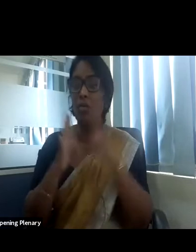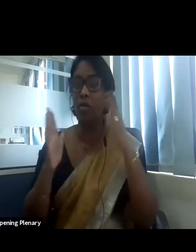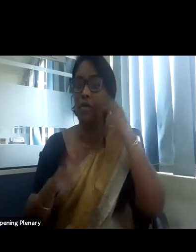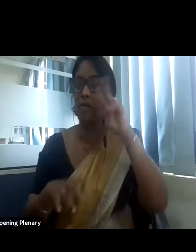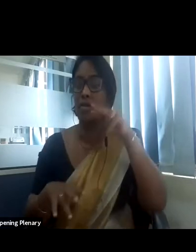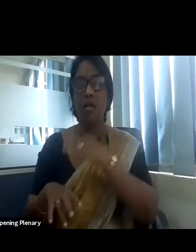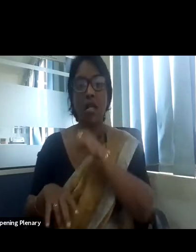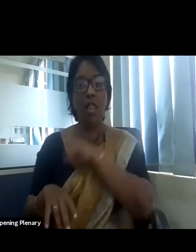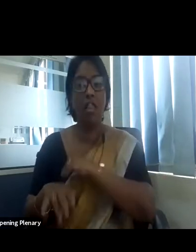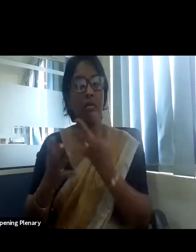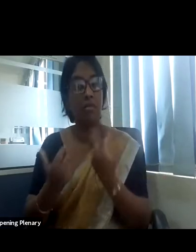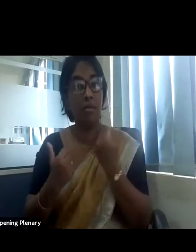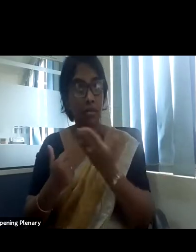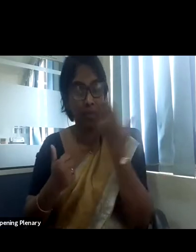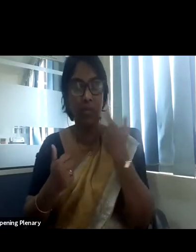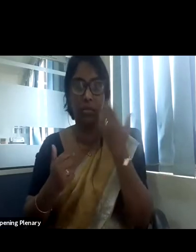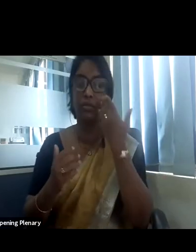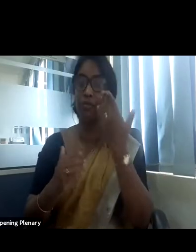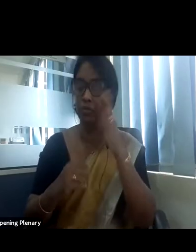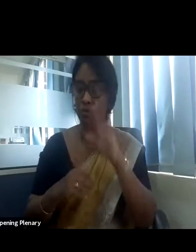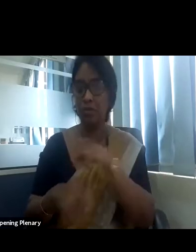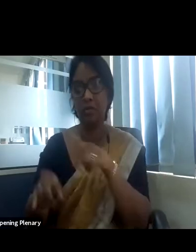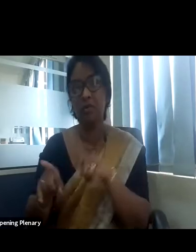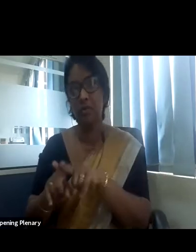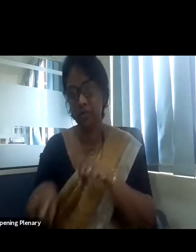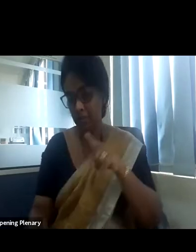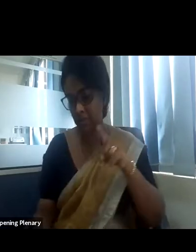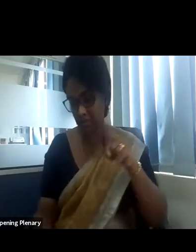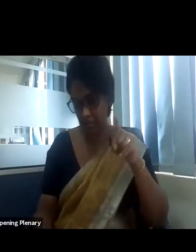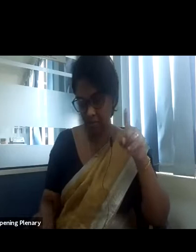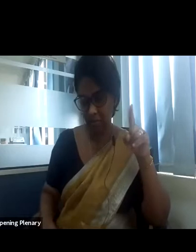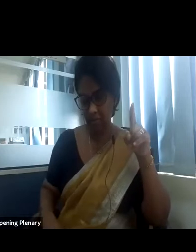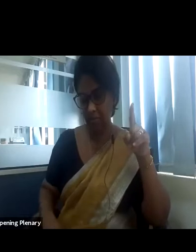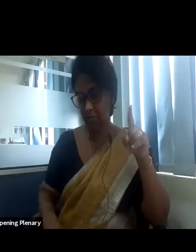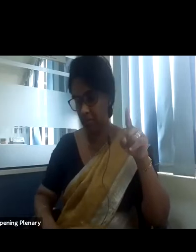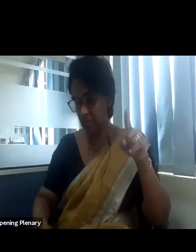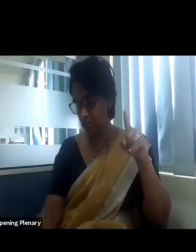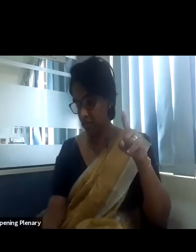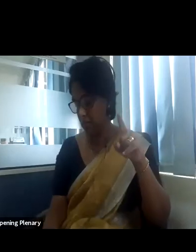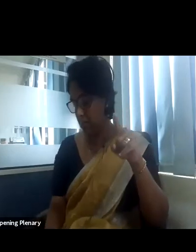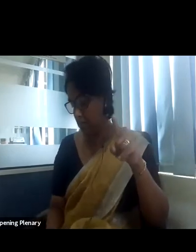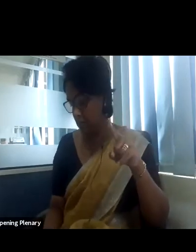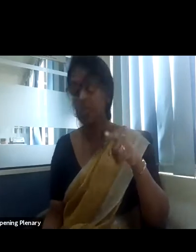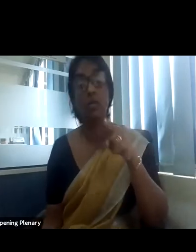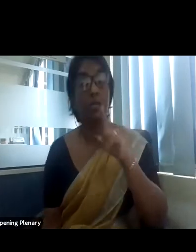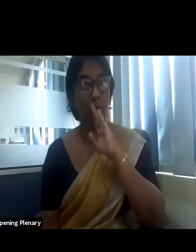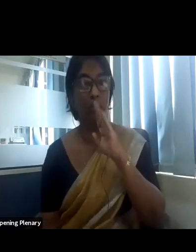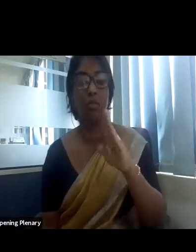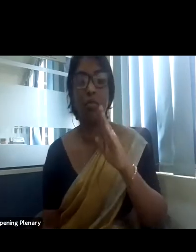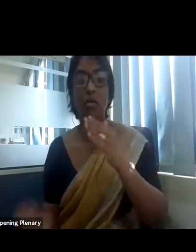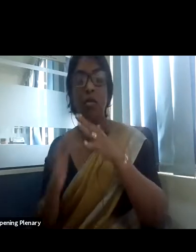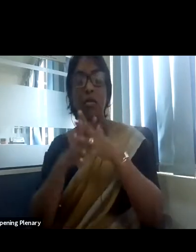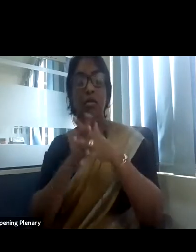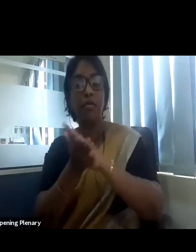And most importantly, from a UN Global Compact perspective, broader welfare benefits for society and achievement of the SDGs. So the